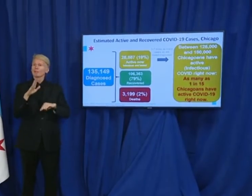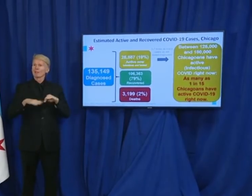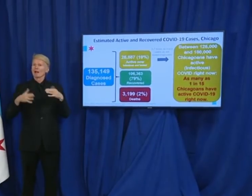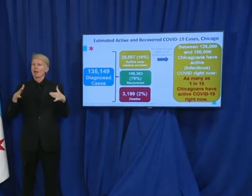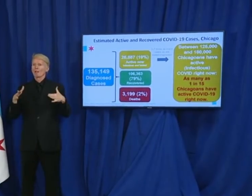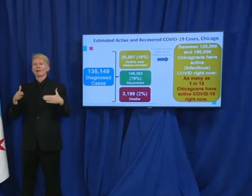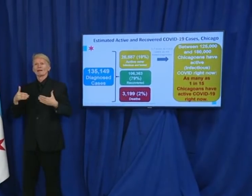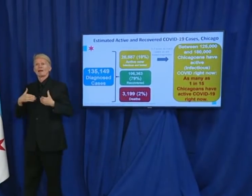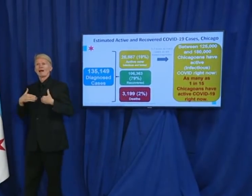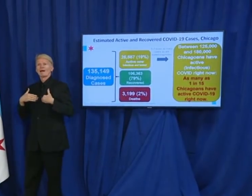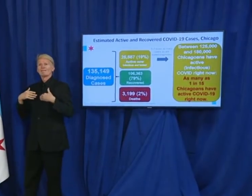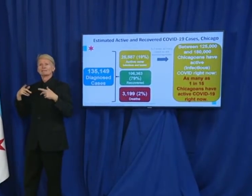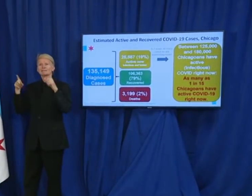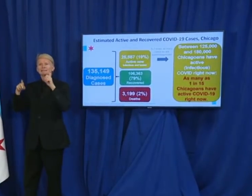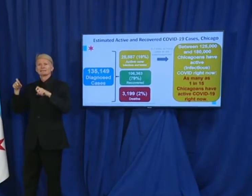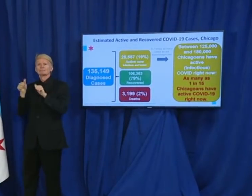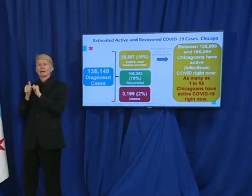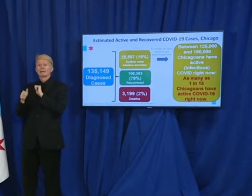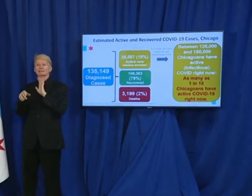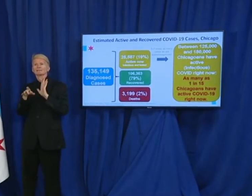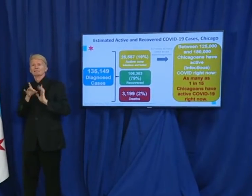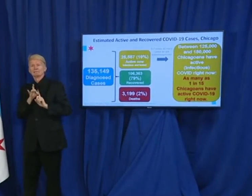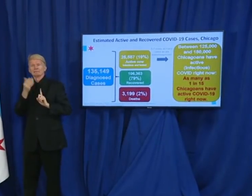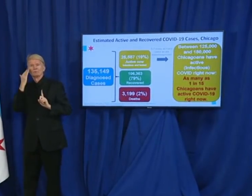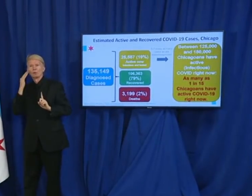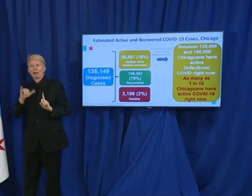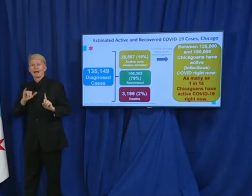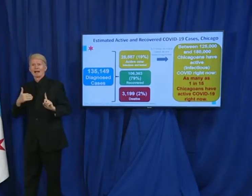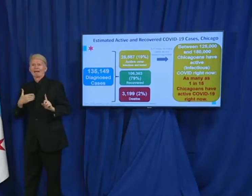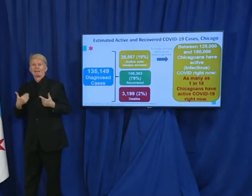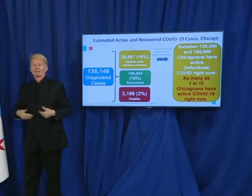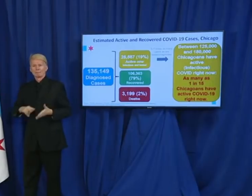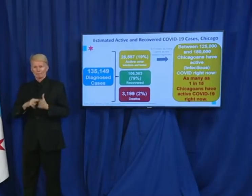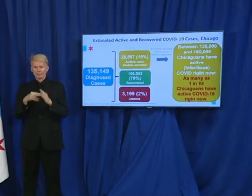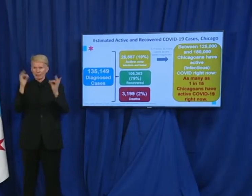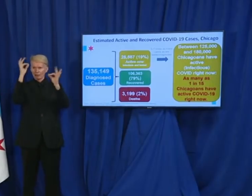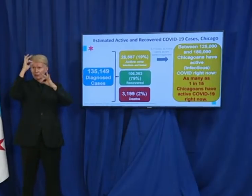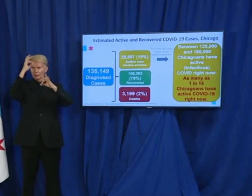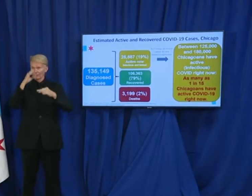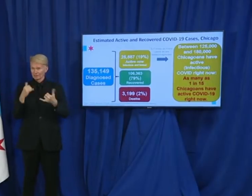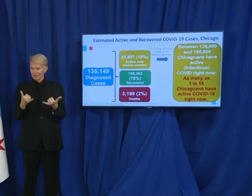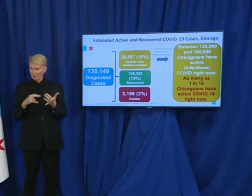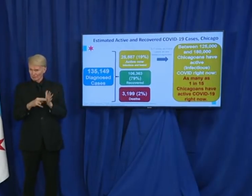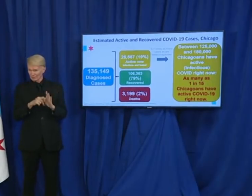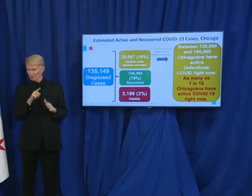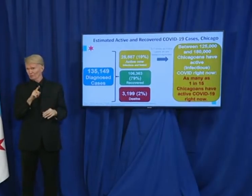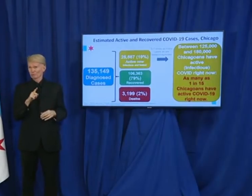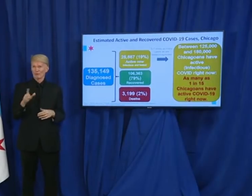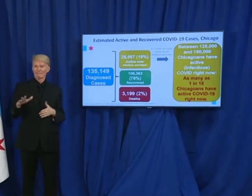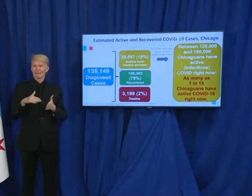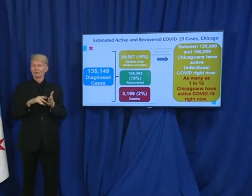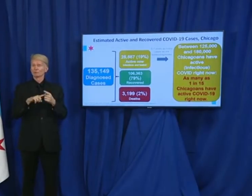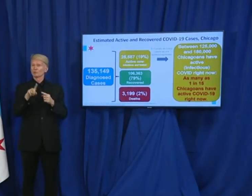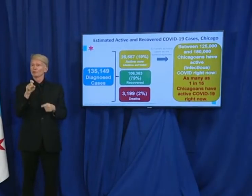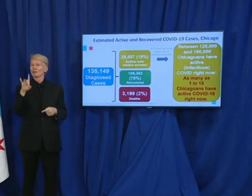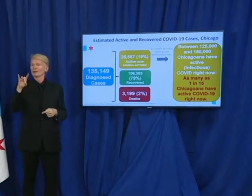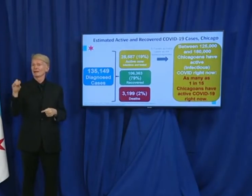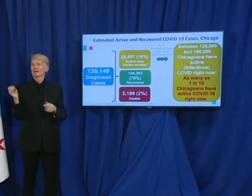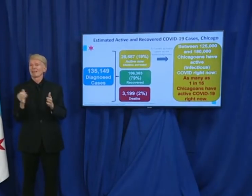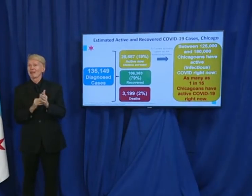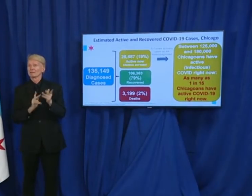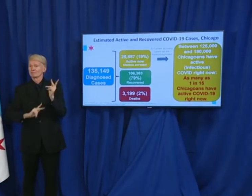that estimate, that means that right now, between 125,000 and 180,000 Chicagoans